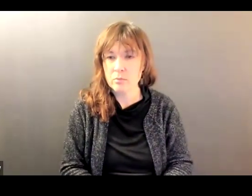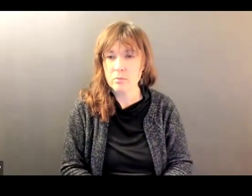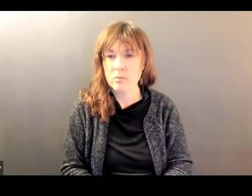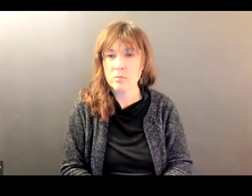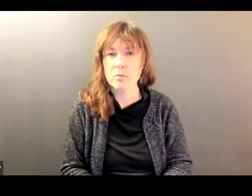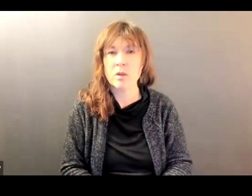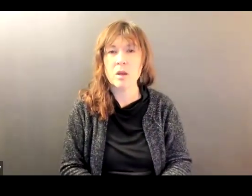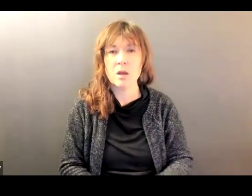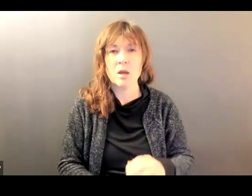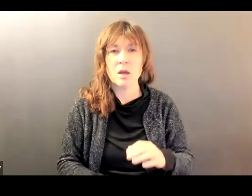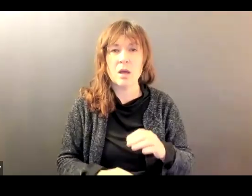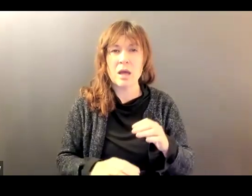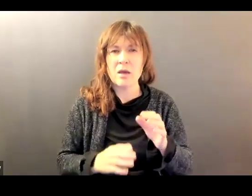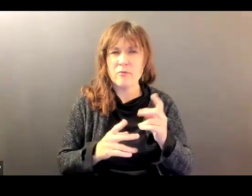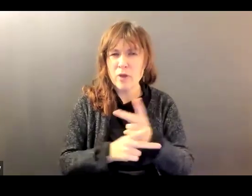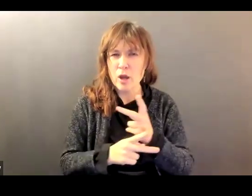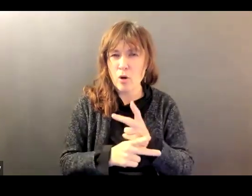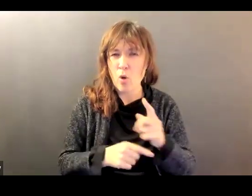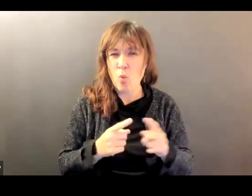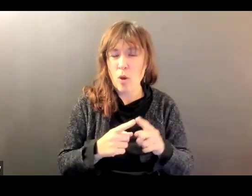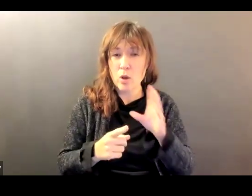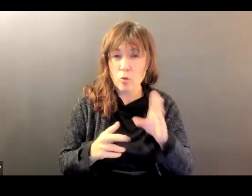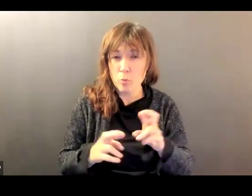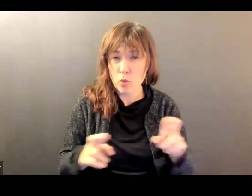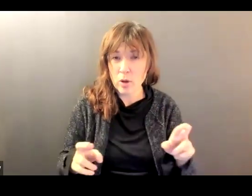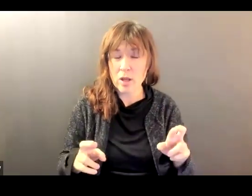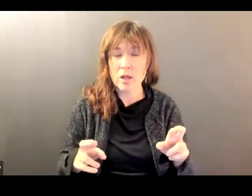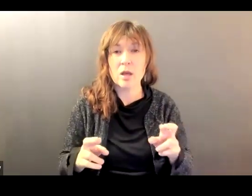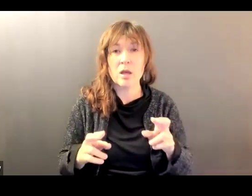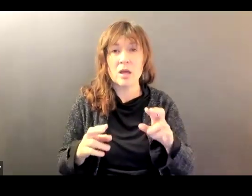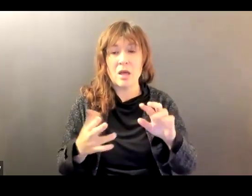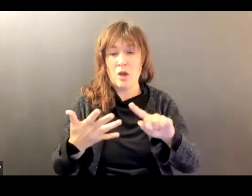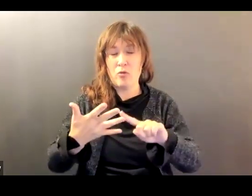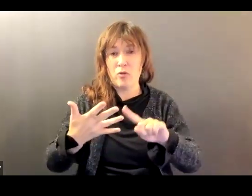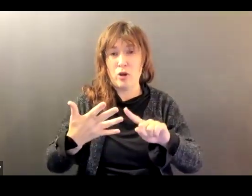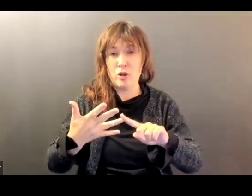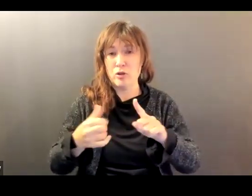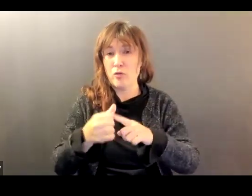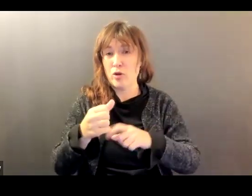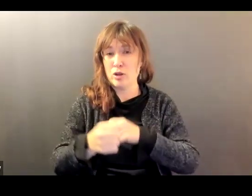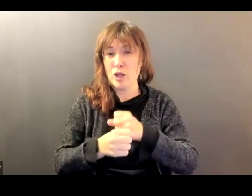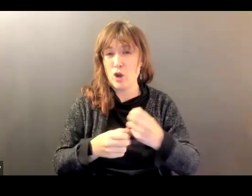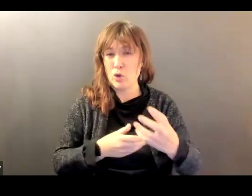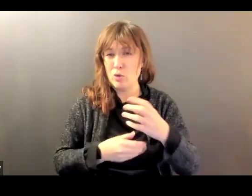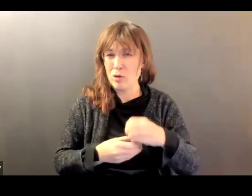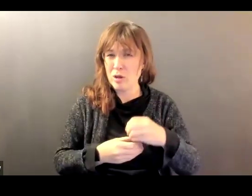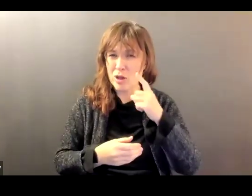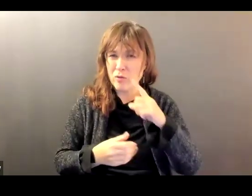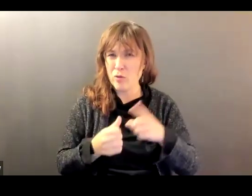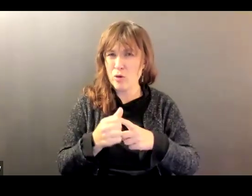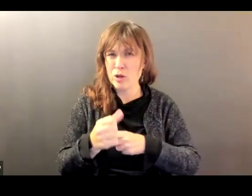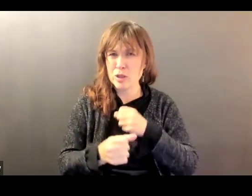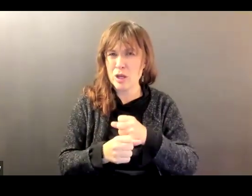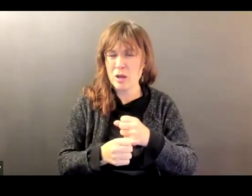ninth graders, the first year that they enter in 2028, that will be the first year of inclusive 30 student seconds. year, which doesn't seem like a